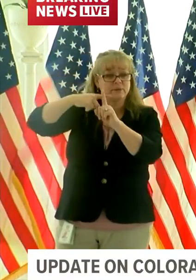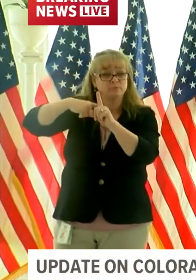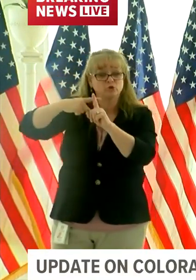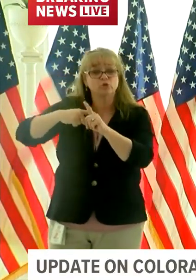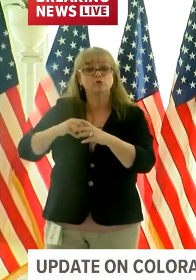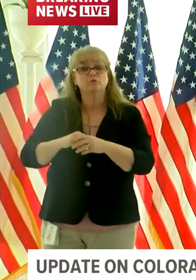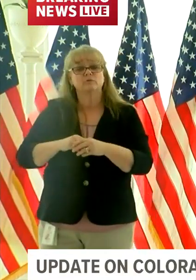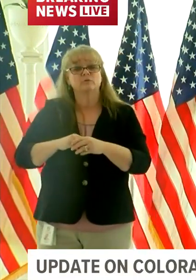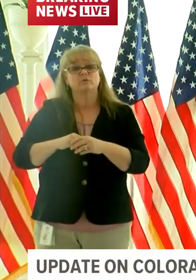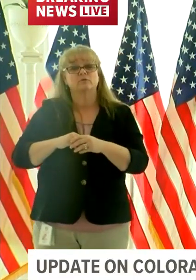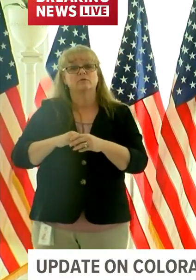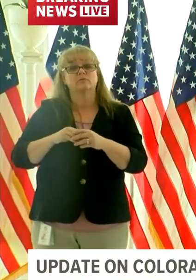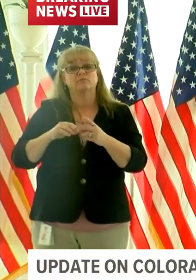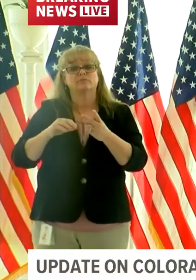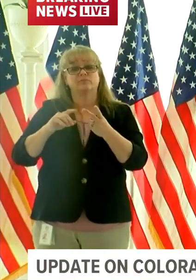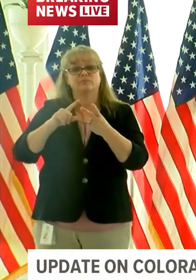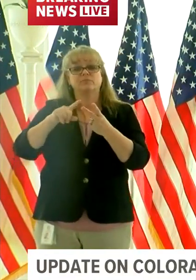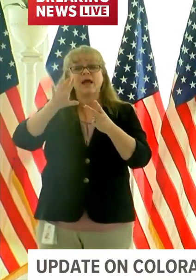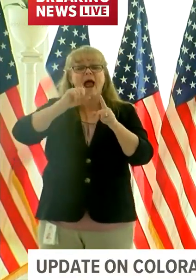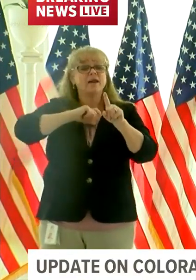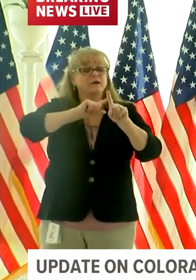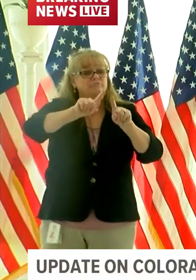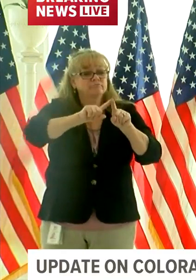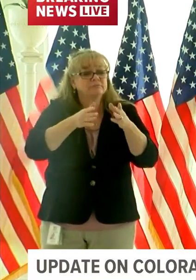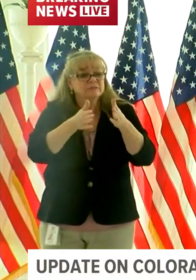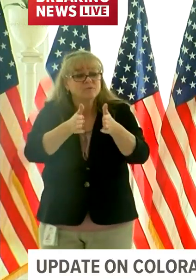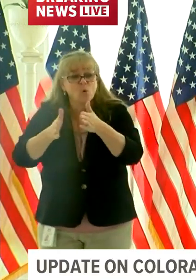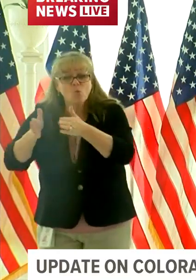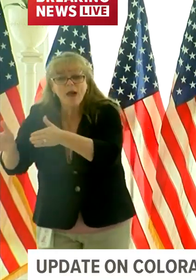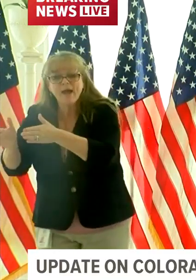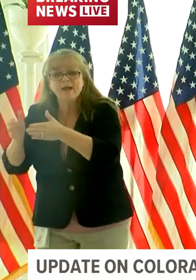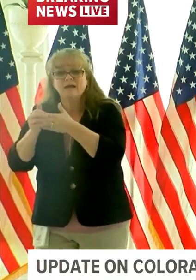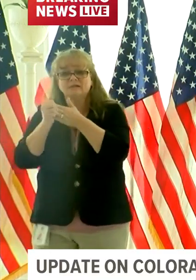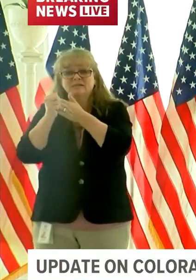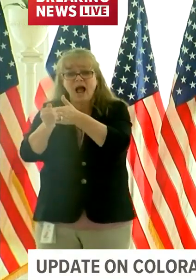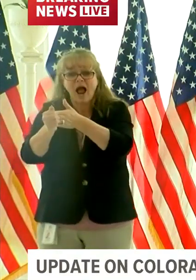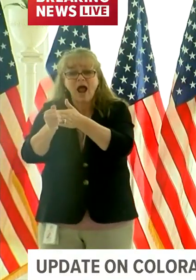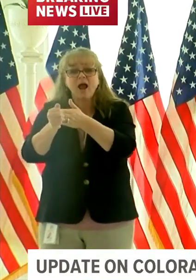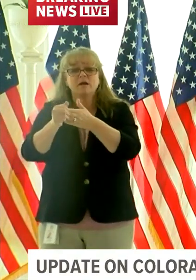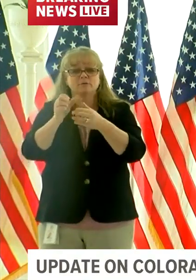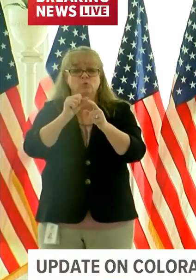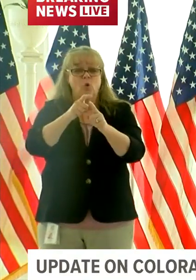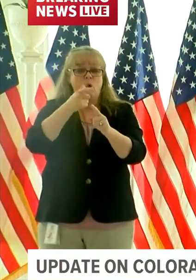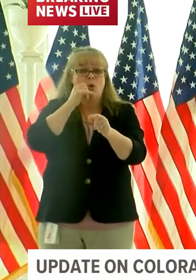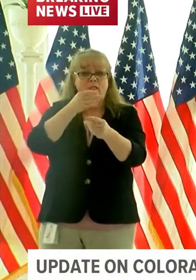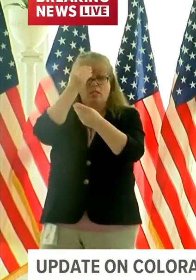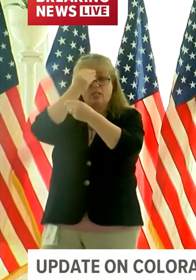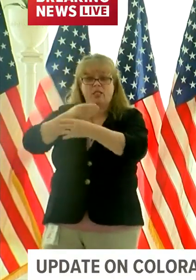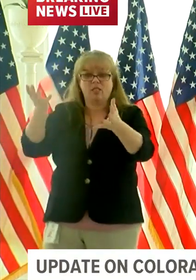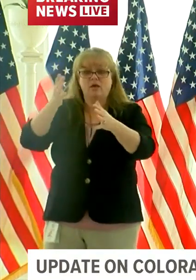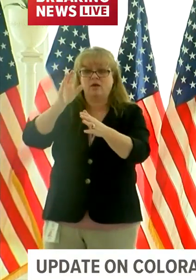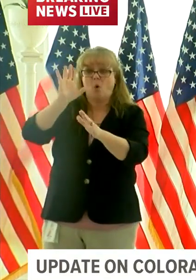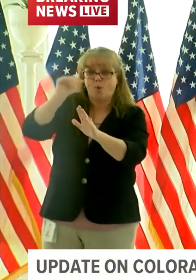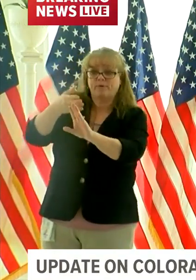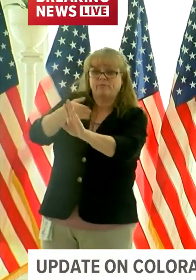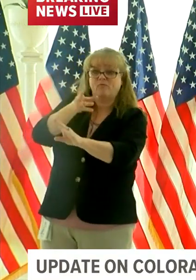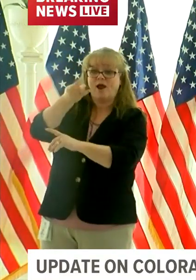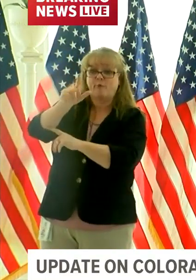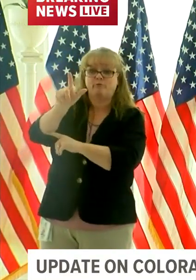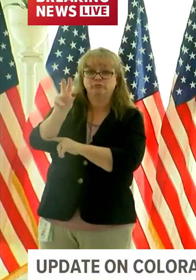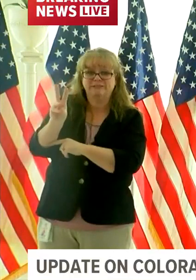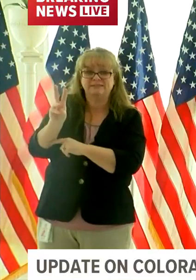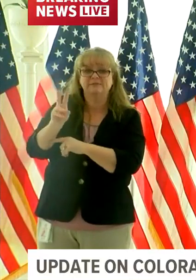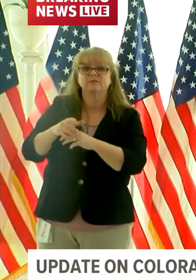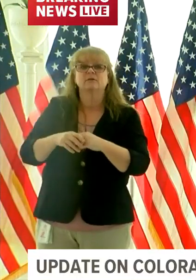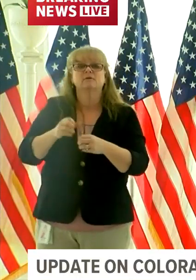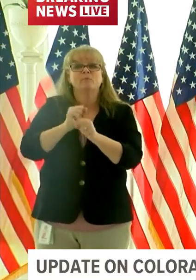presented shortly before things go that way, and that it's being planned in a way where it can be rolled out